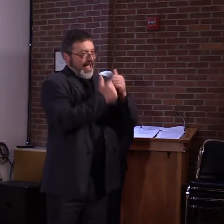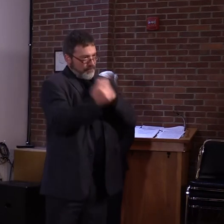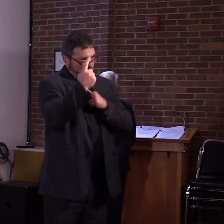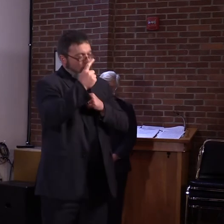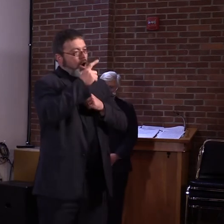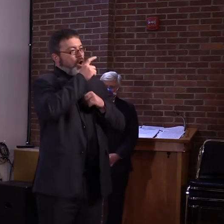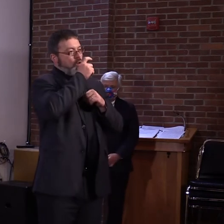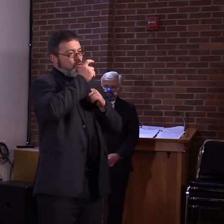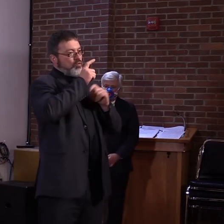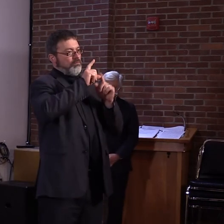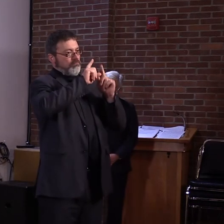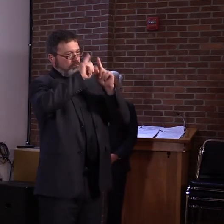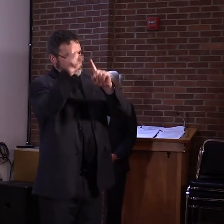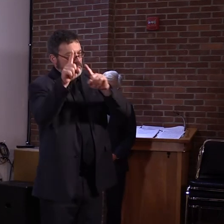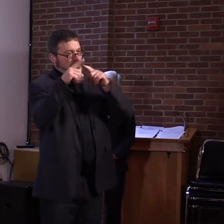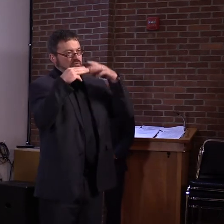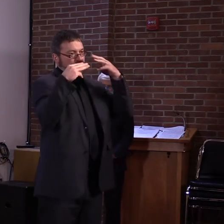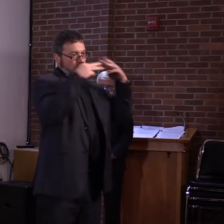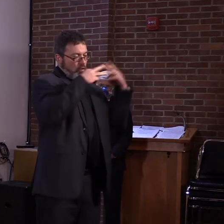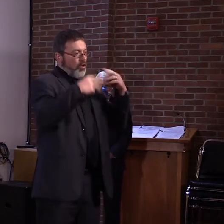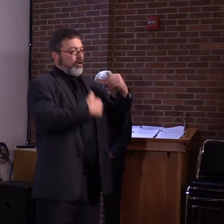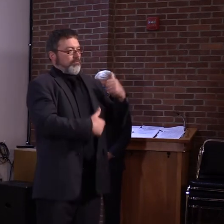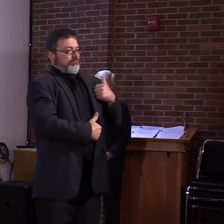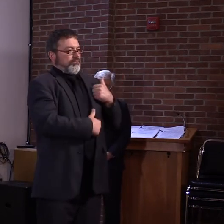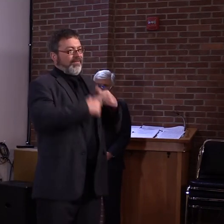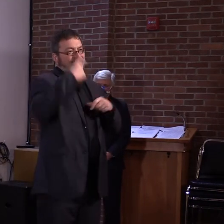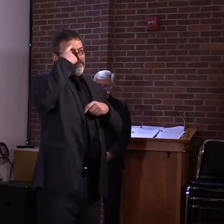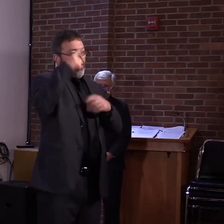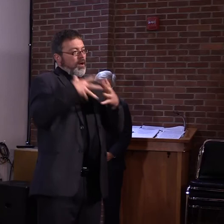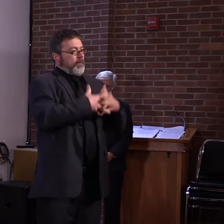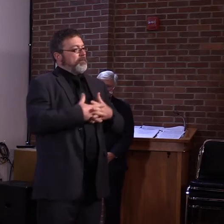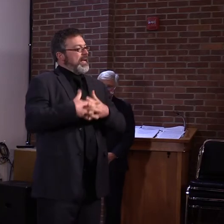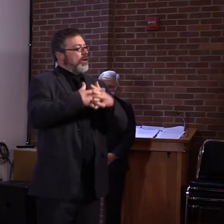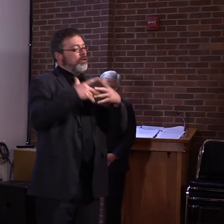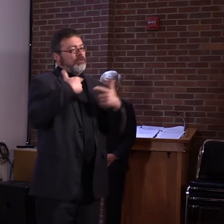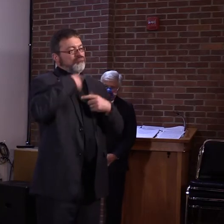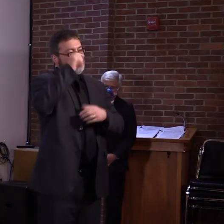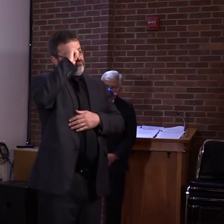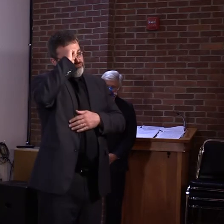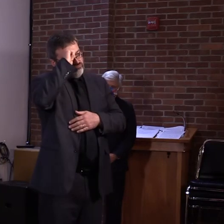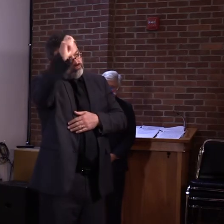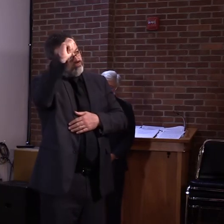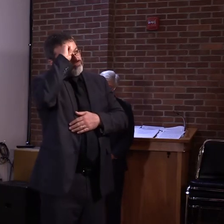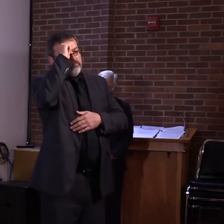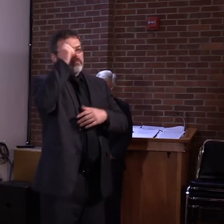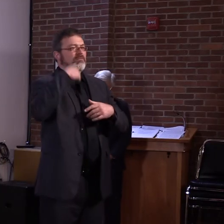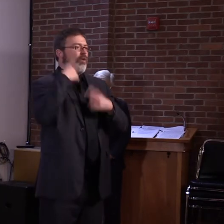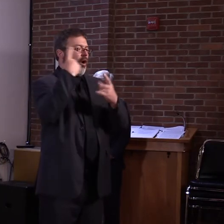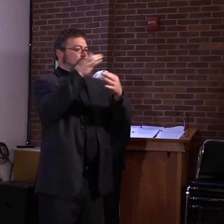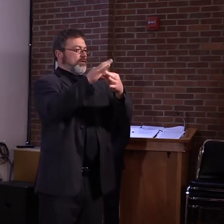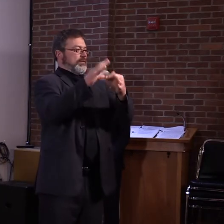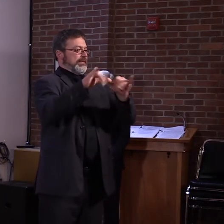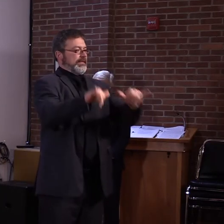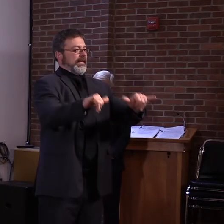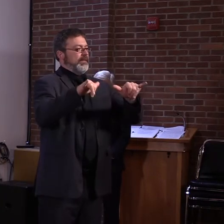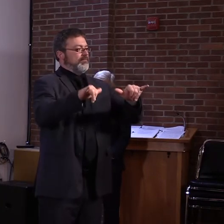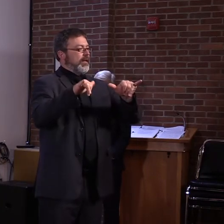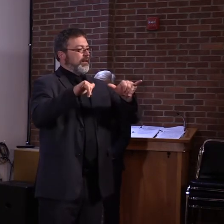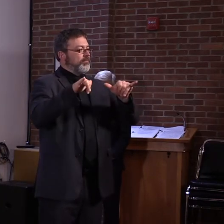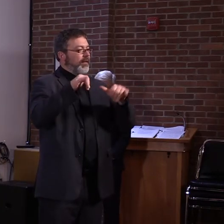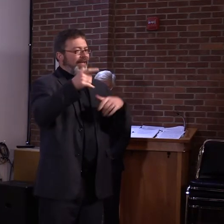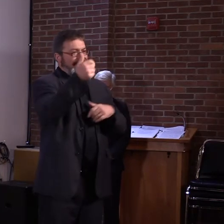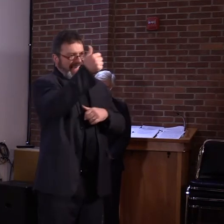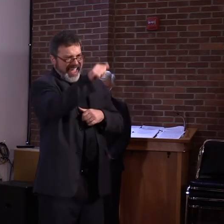every single day for that. And I've said that over the last 4 years. You get a chance, you see a veteran, thank them. Thank them for their